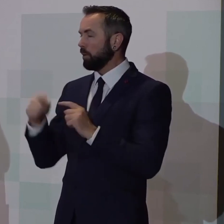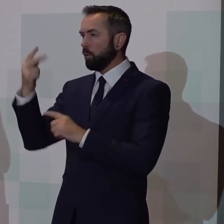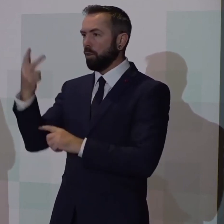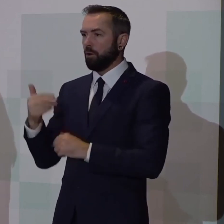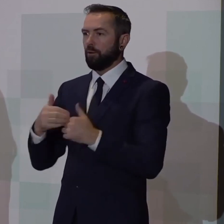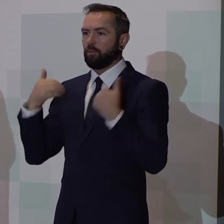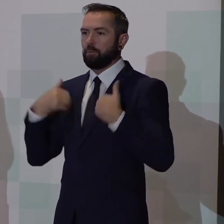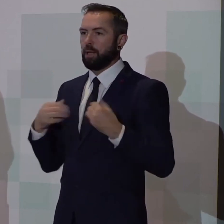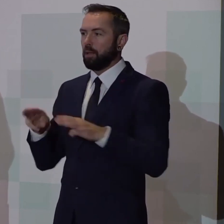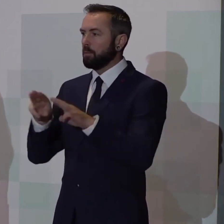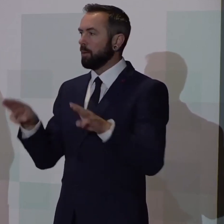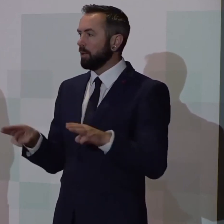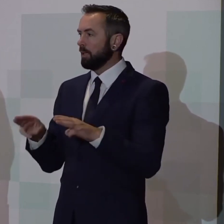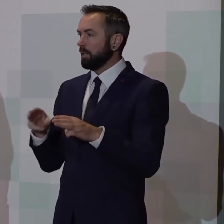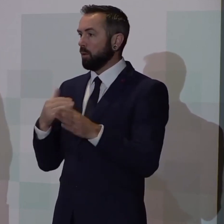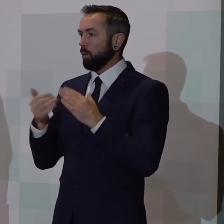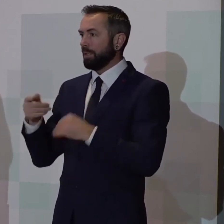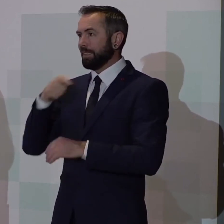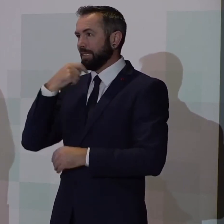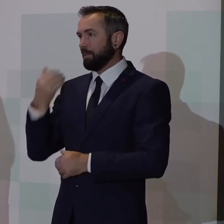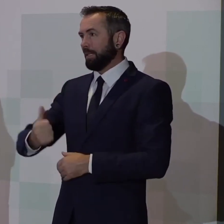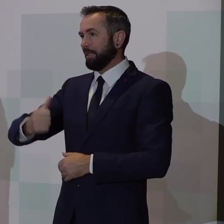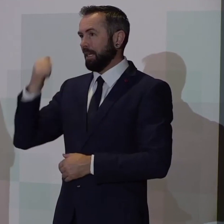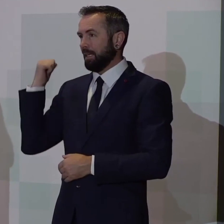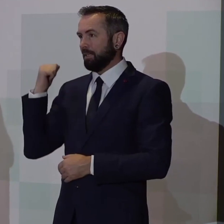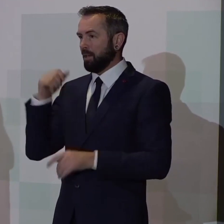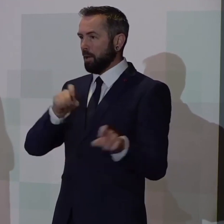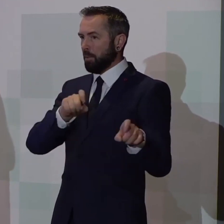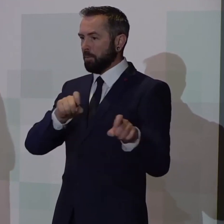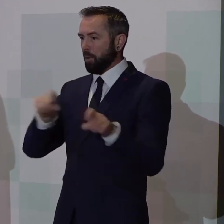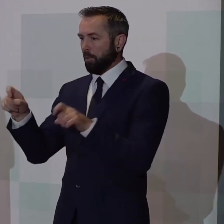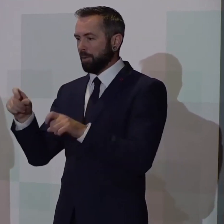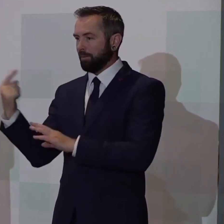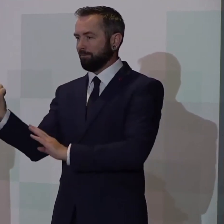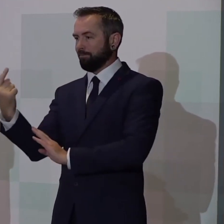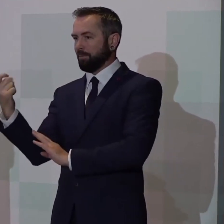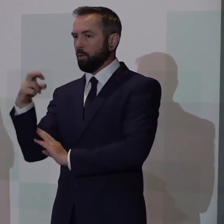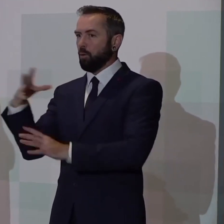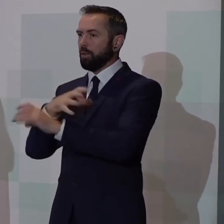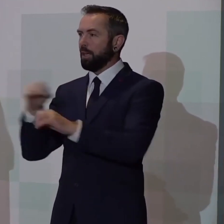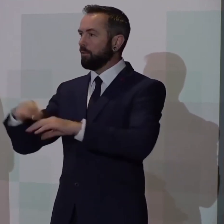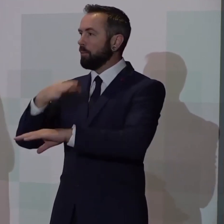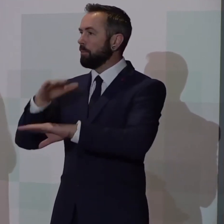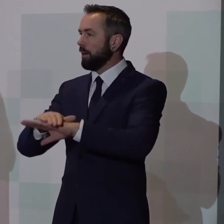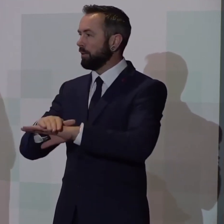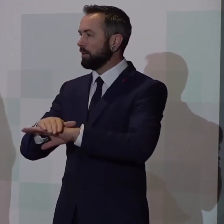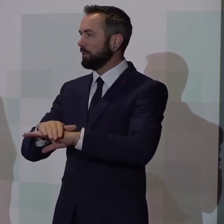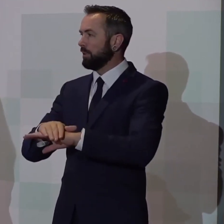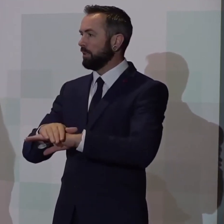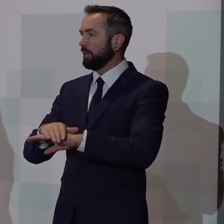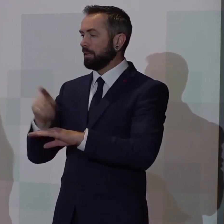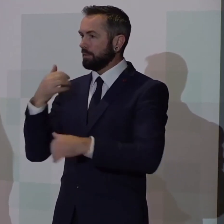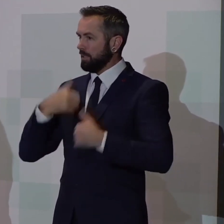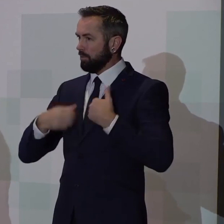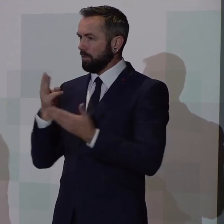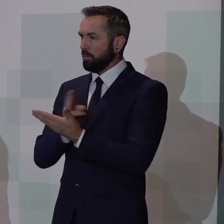the male population were what we might call in those days permanently celibate or never married. And that's a very interesting